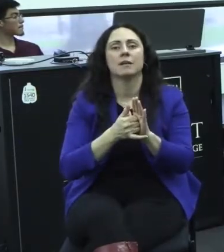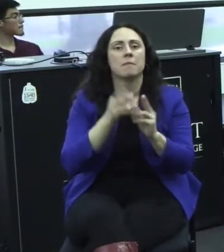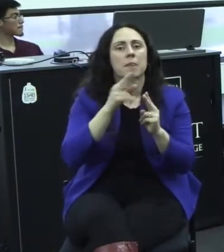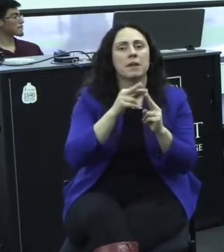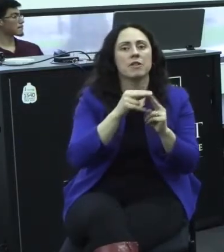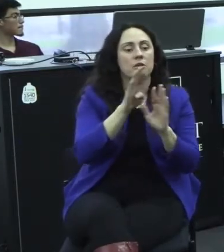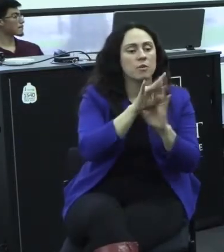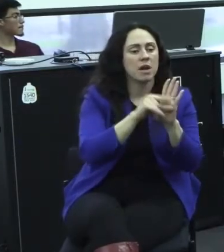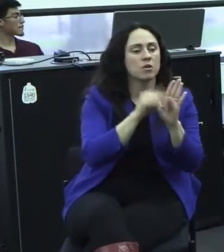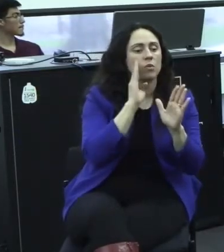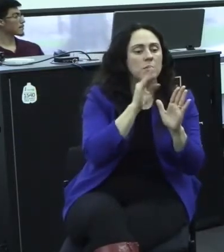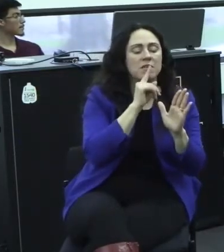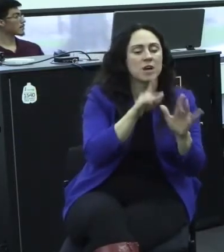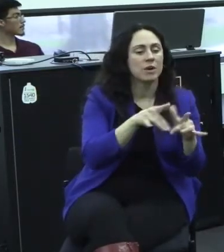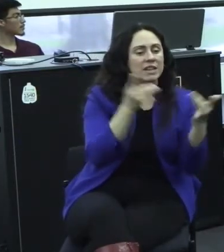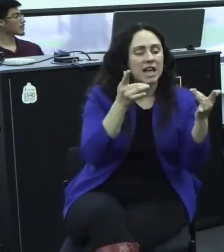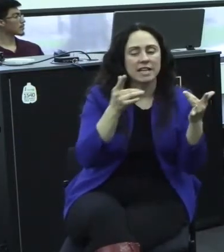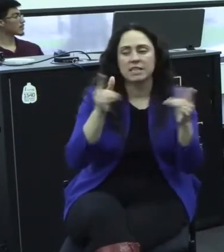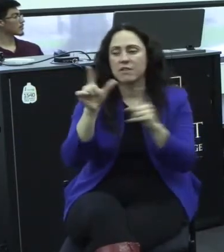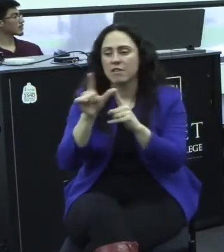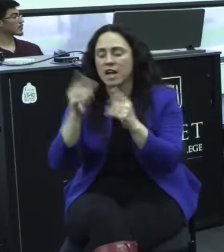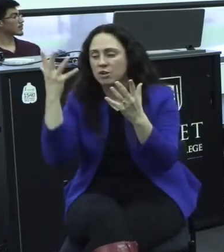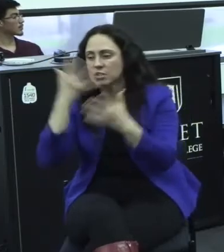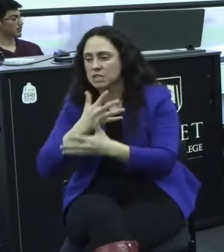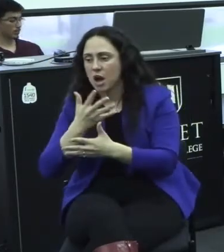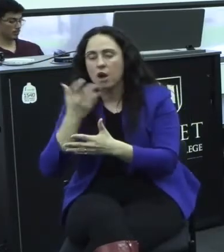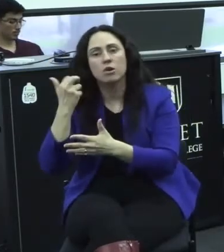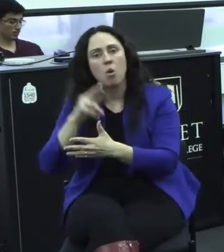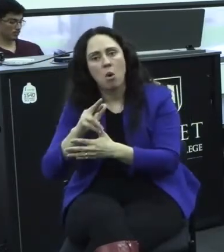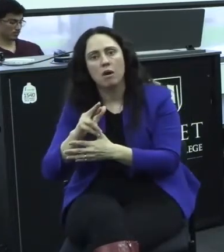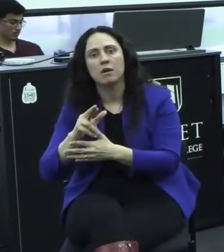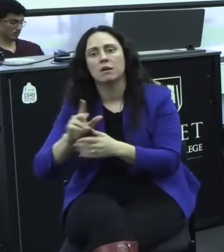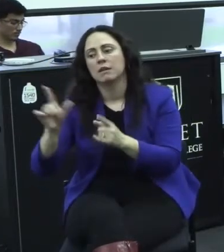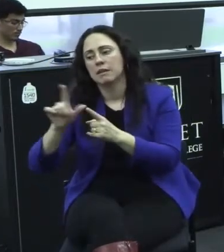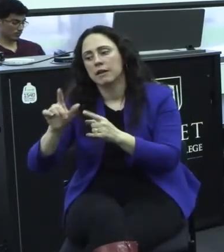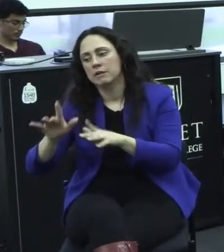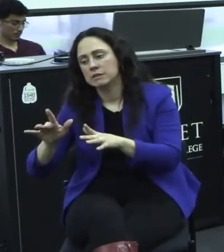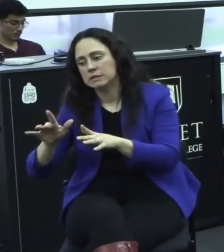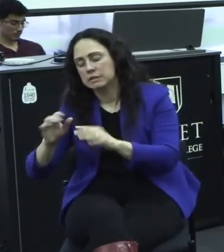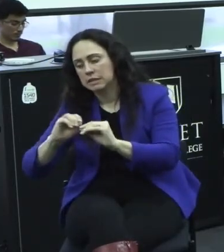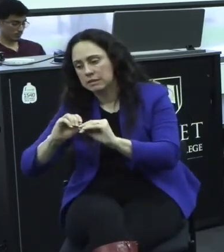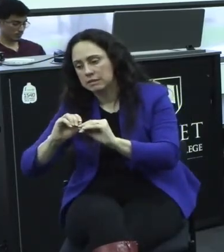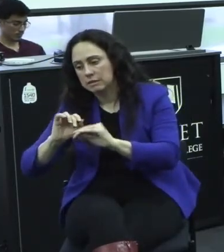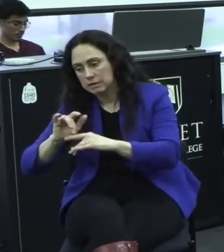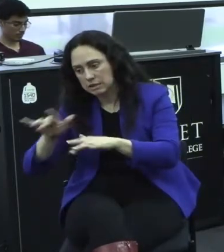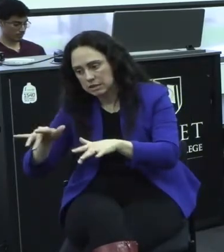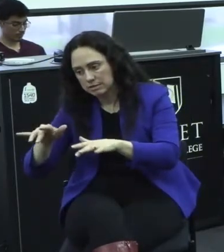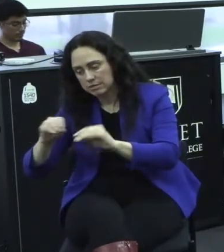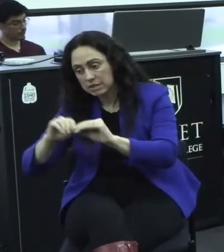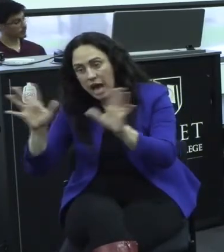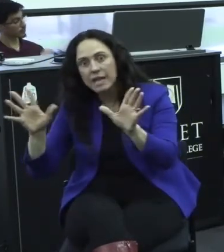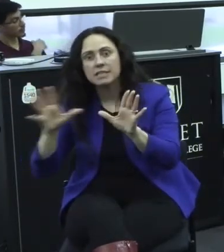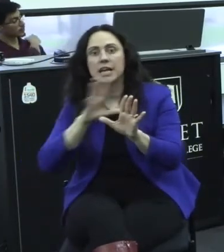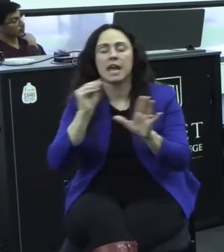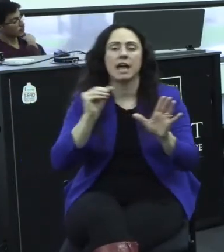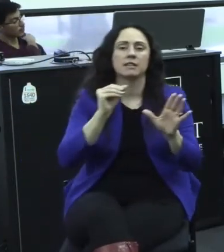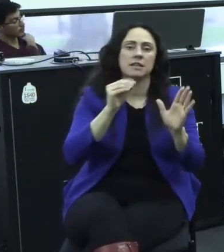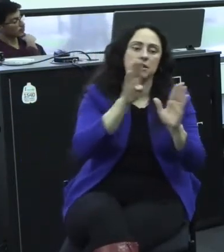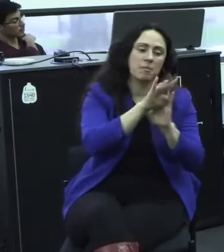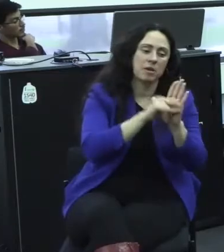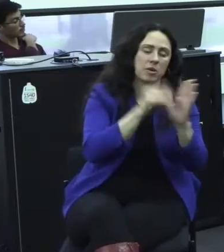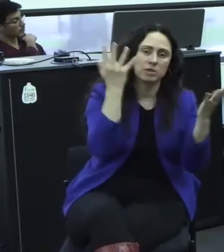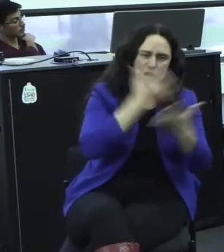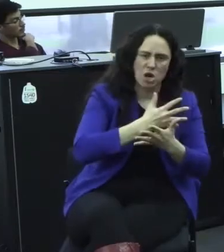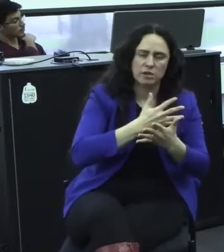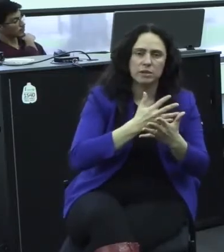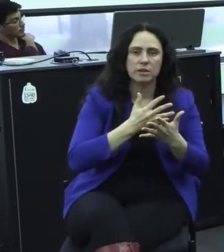the background is going to be very light and the letters are going to be very dark, or you know, the opposite, right? And in addition